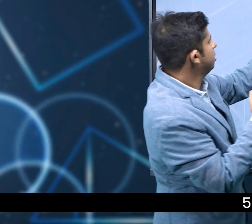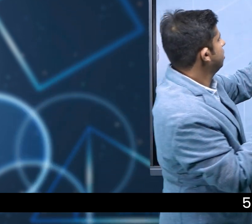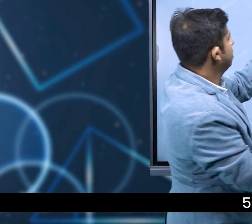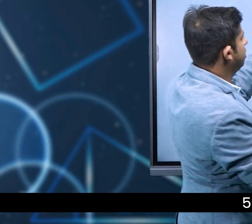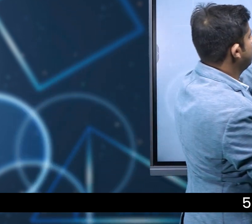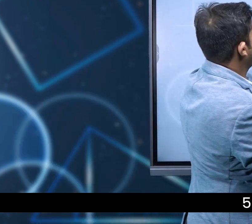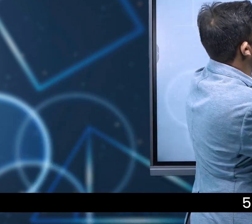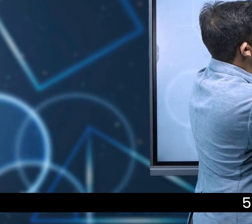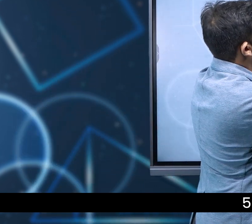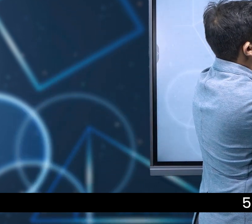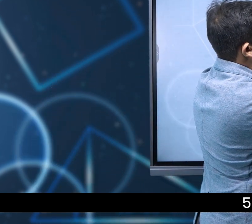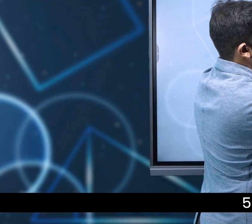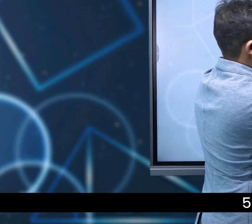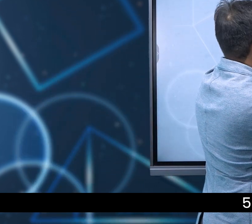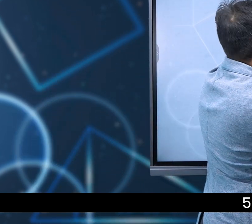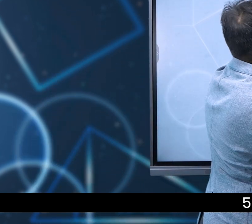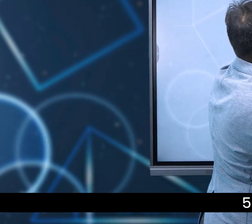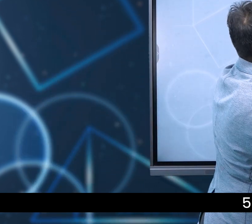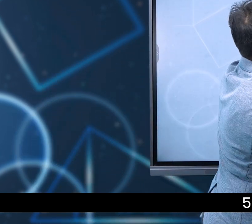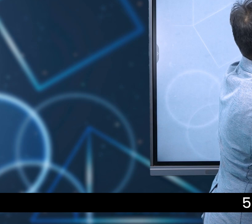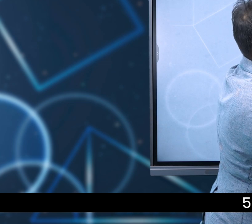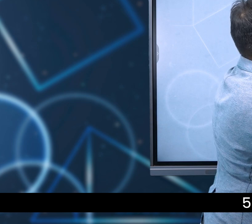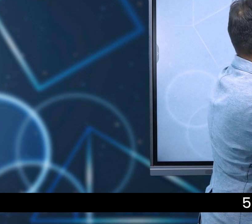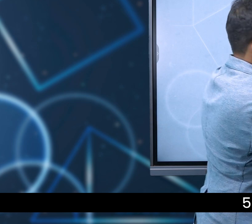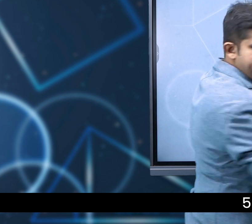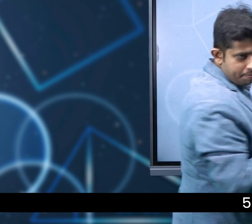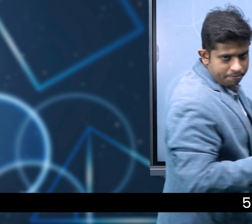Five into 4 is equal to 20.